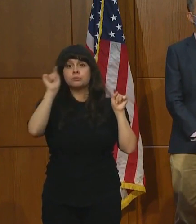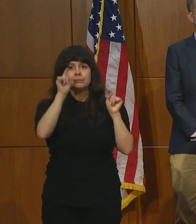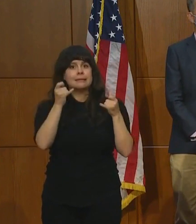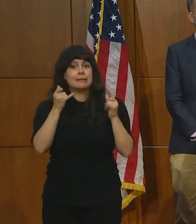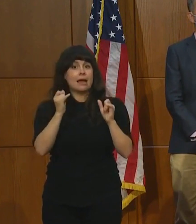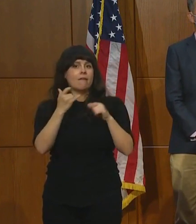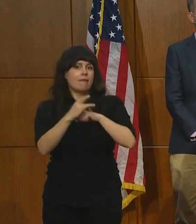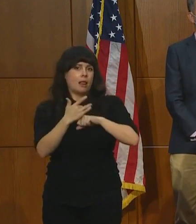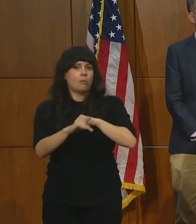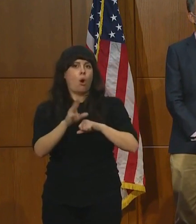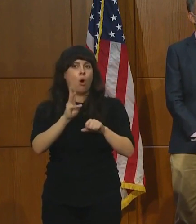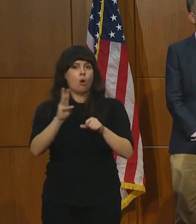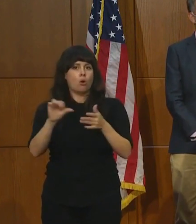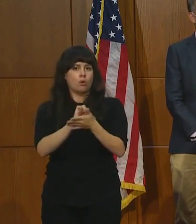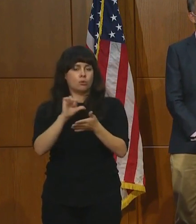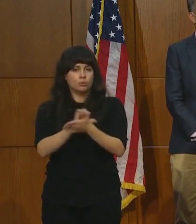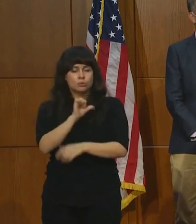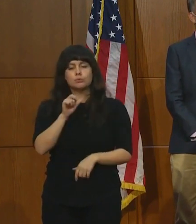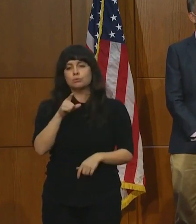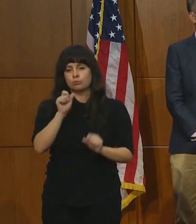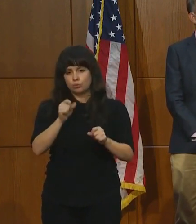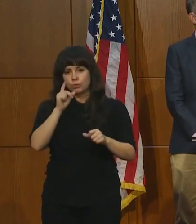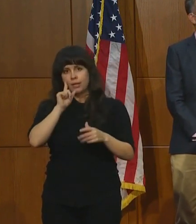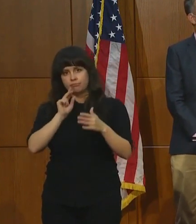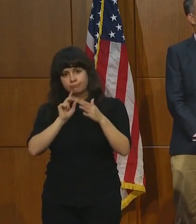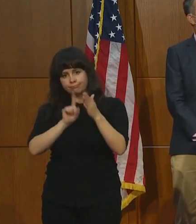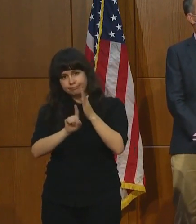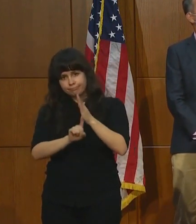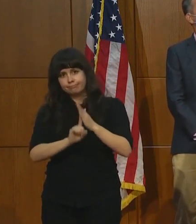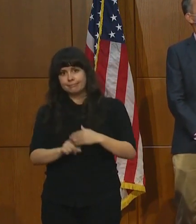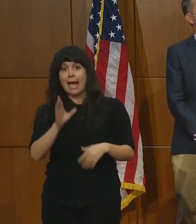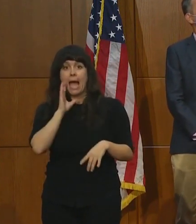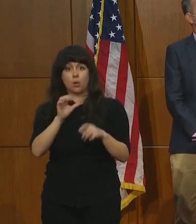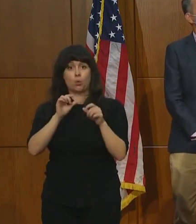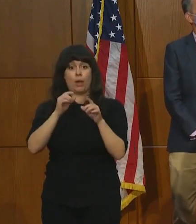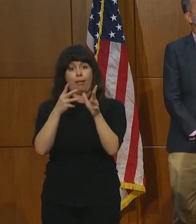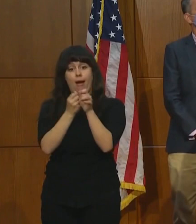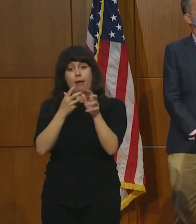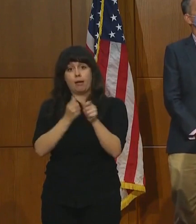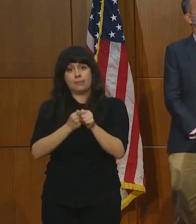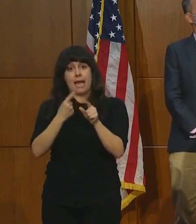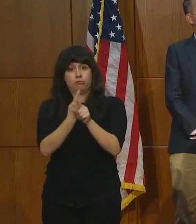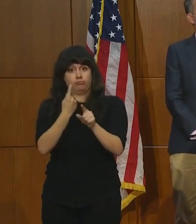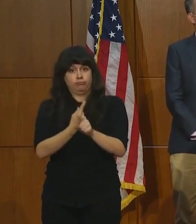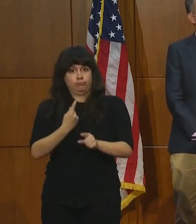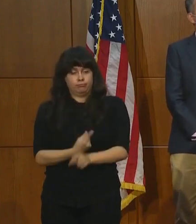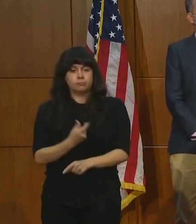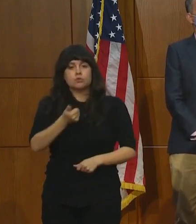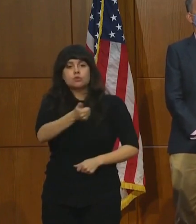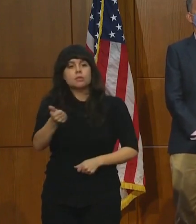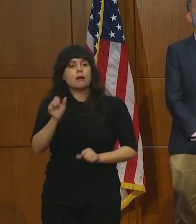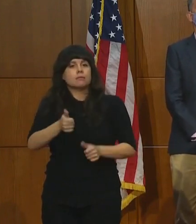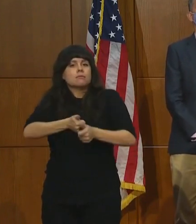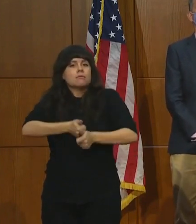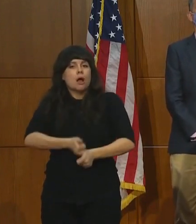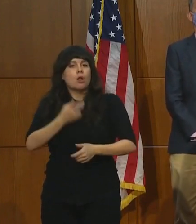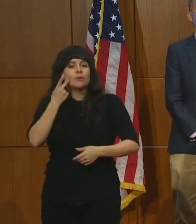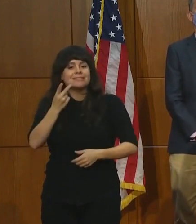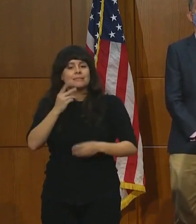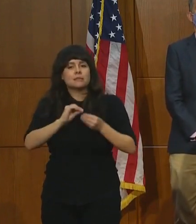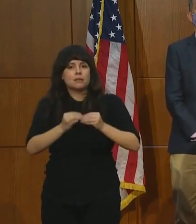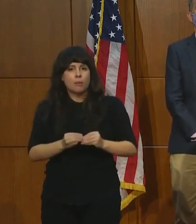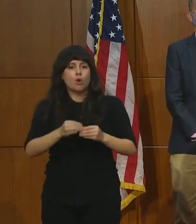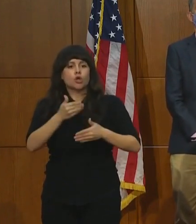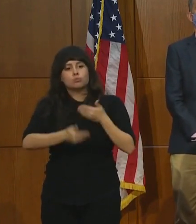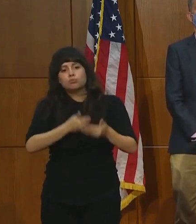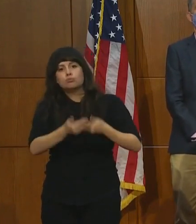our website. We will be posting that regularly, so you can also follow what's happening in all the various health